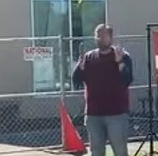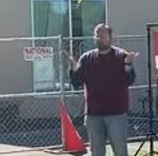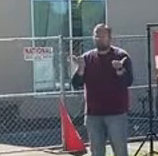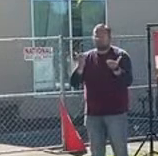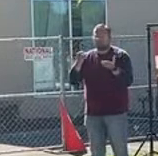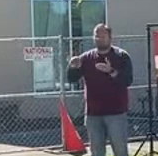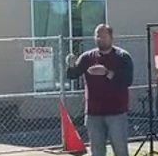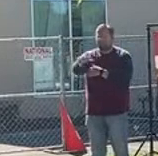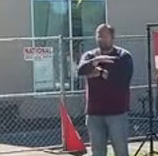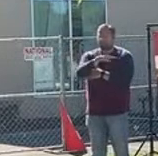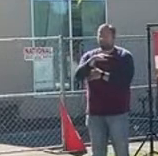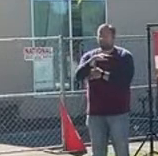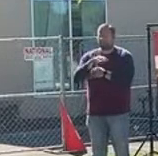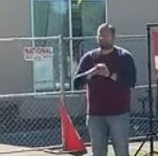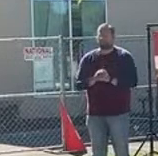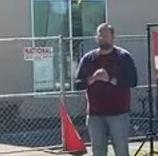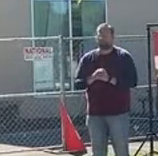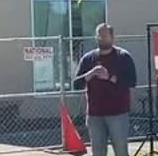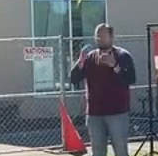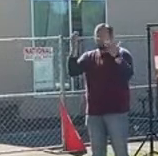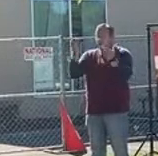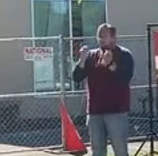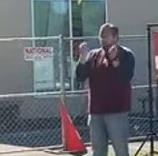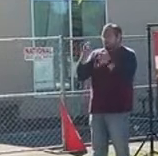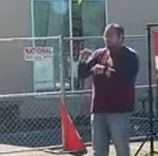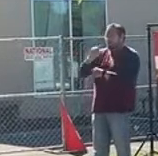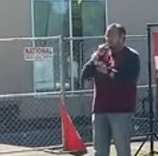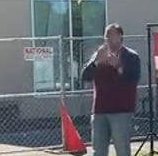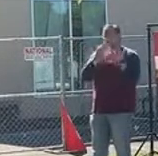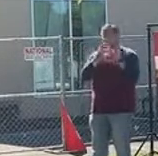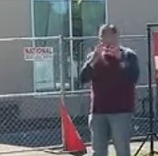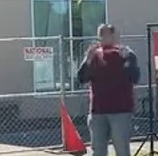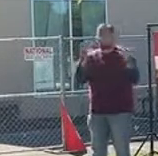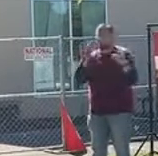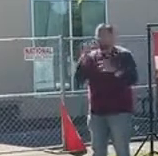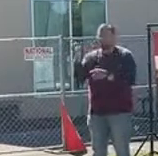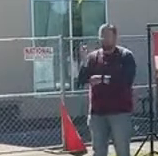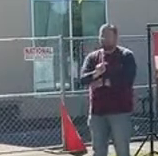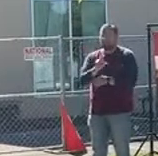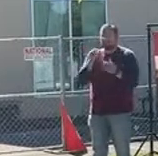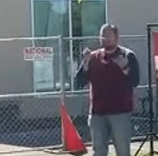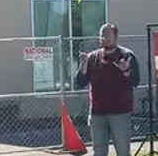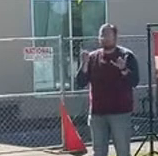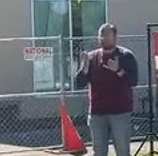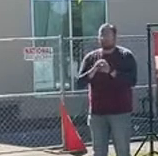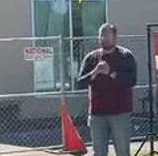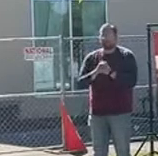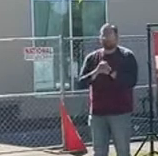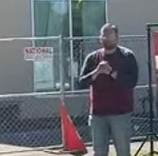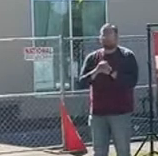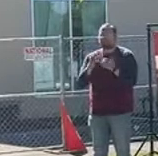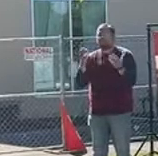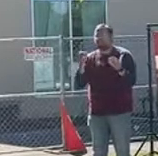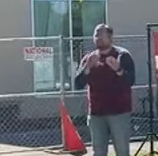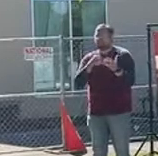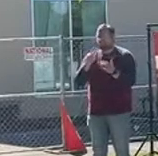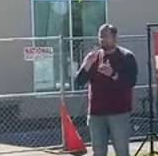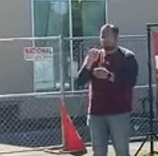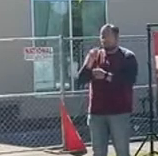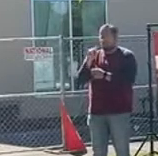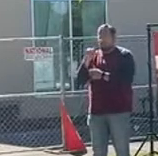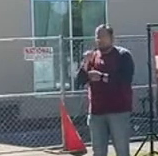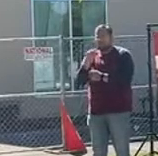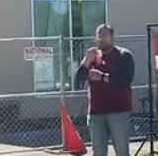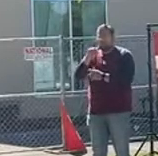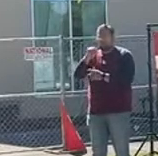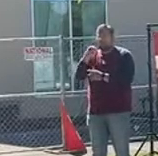land. Welcome, everybody. Thank you so much for being here today. Like was mentioned, I'm Virginia Stapleton, and I